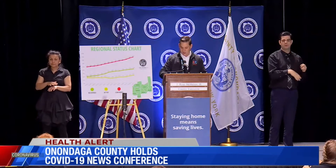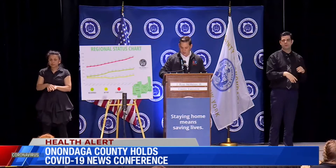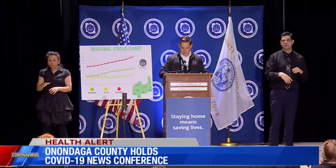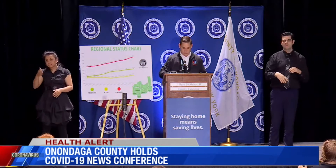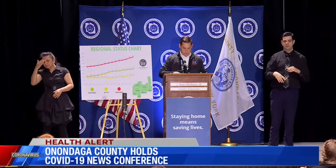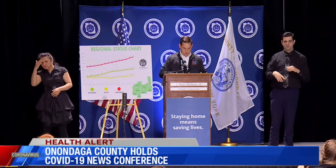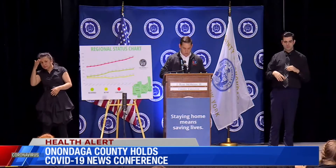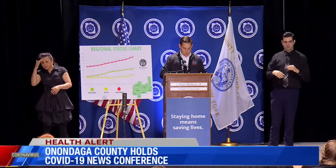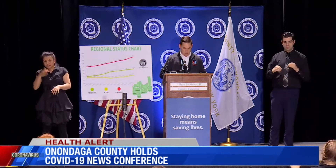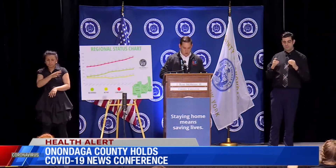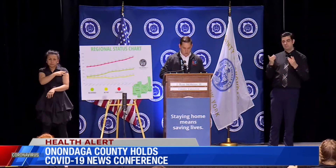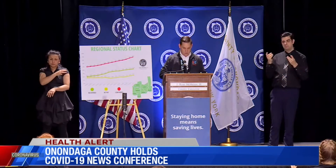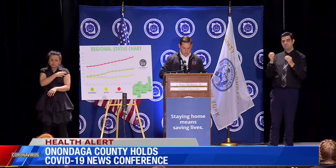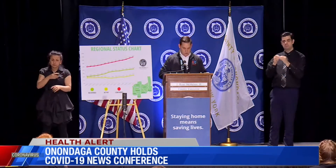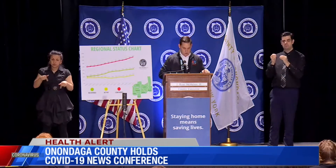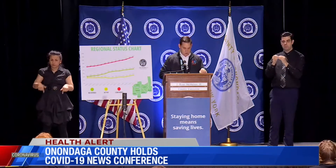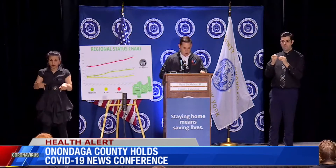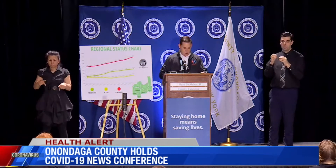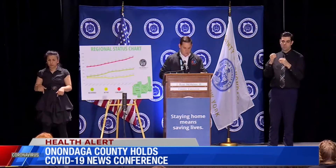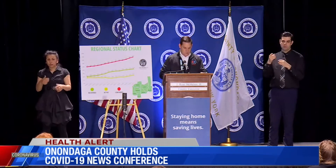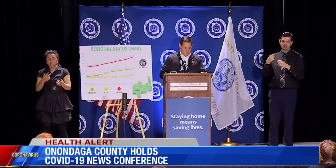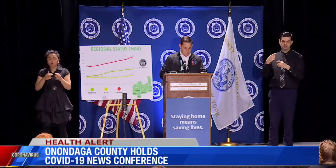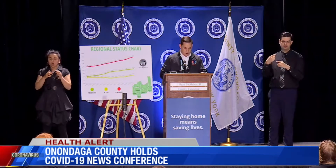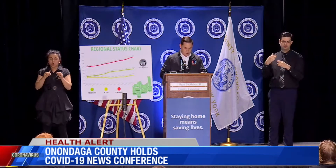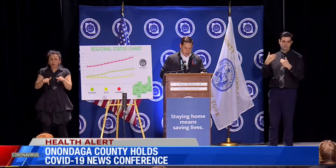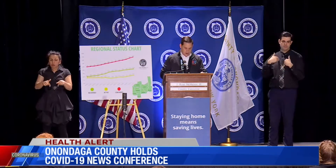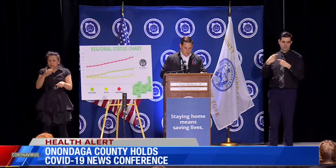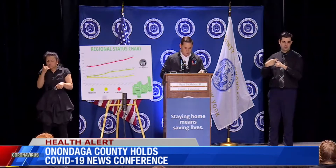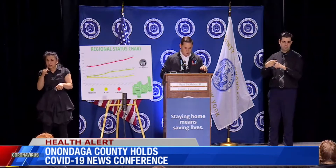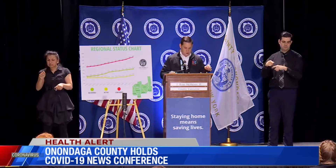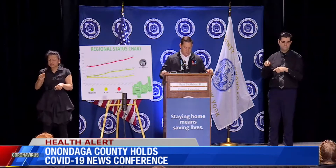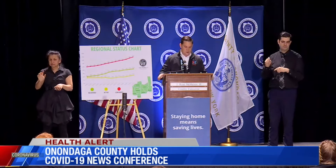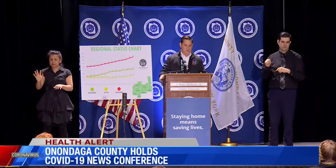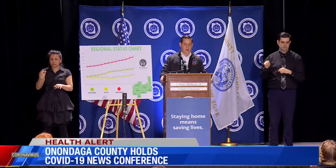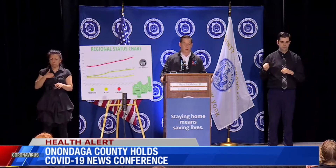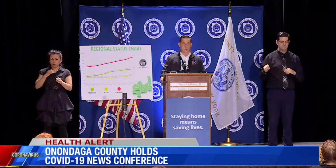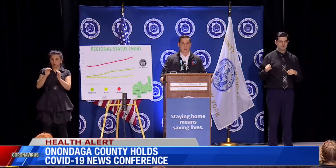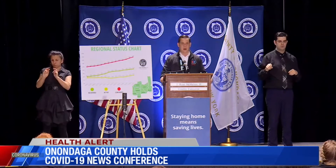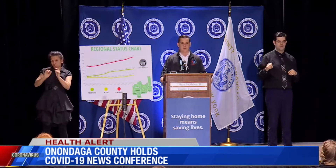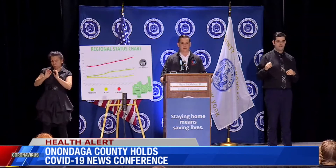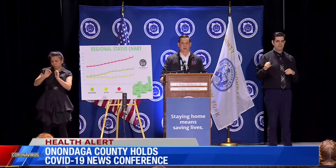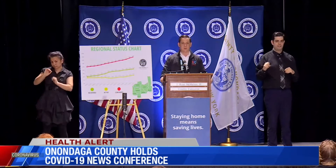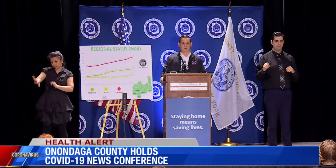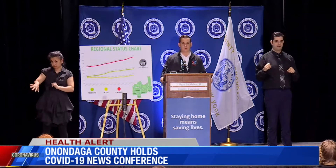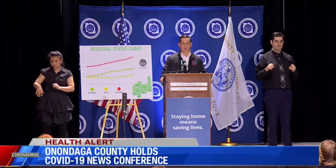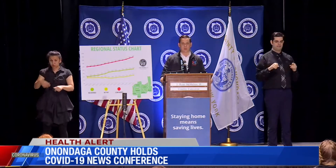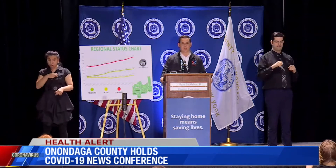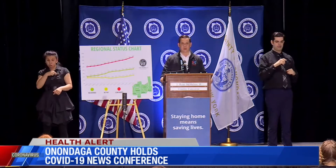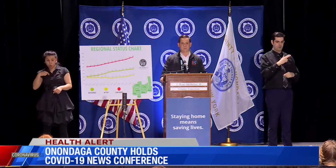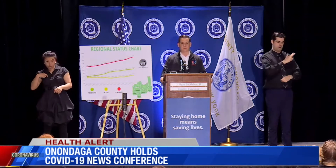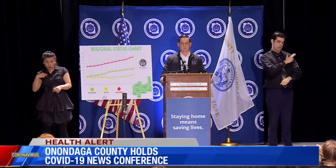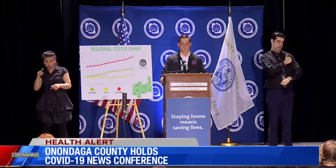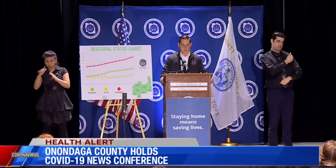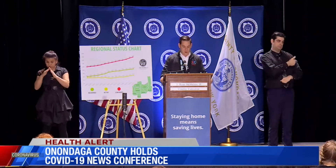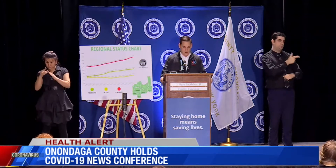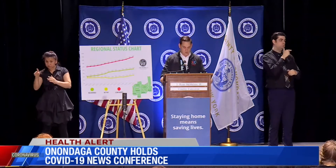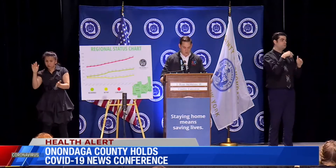active cases in a minute as well. But our hospitalization rates have been going down. They're stable. We're in good